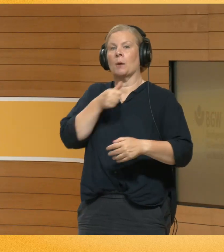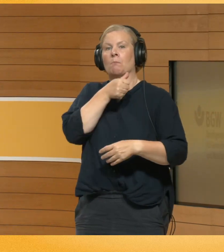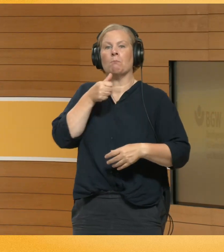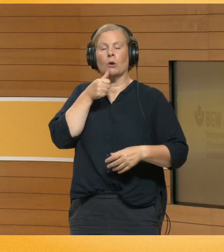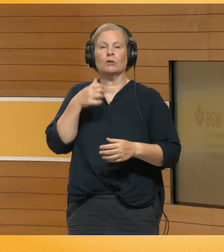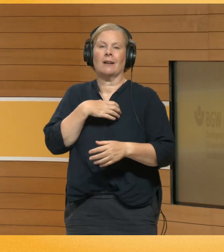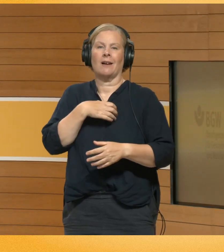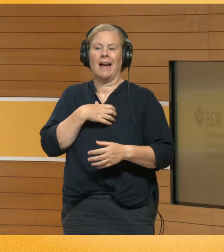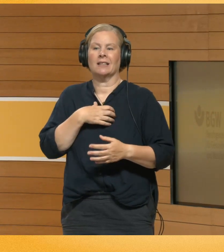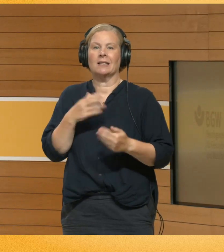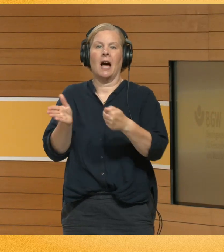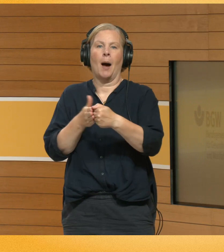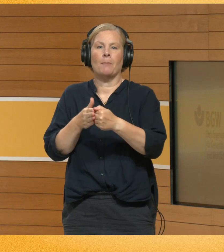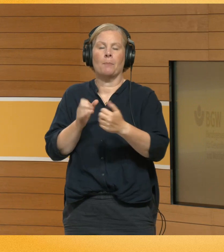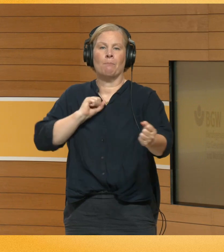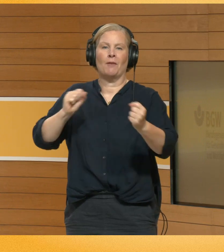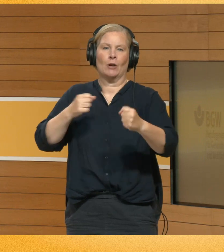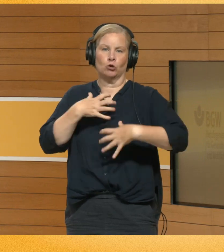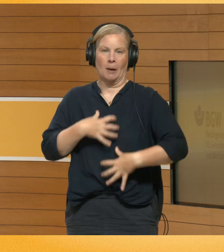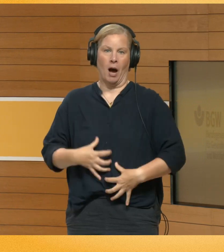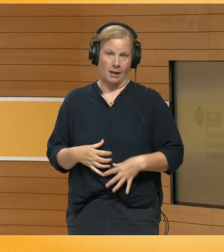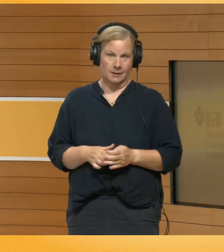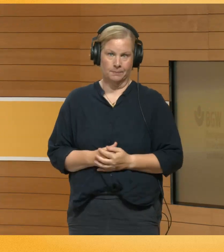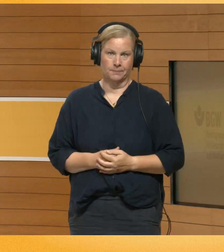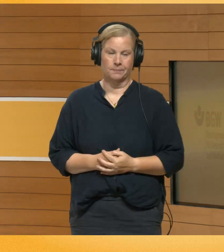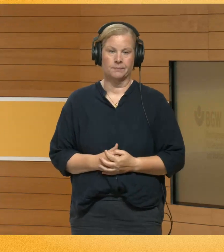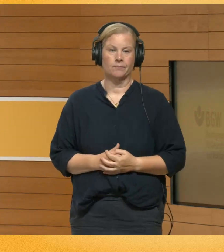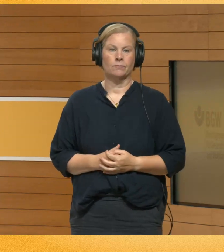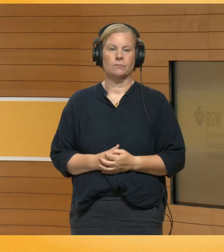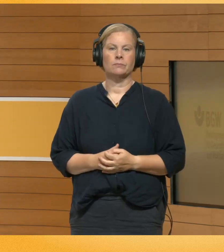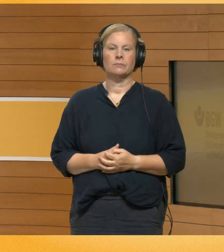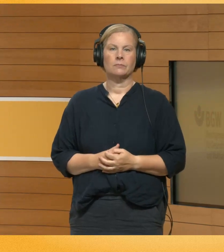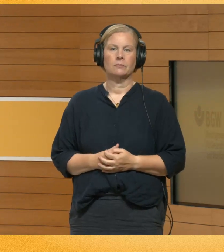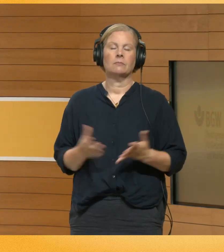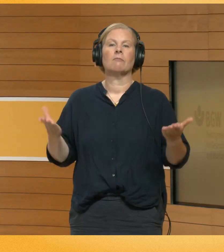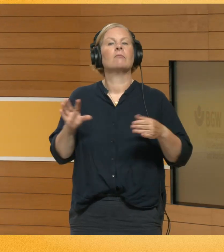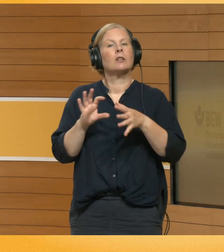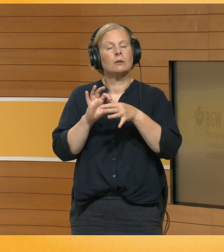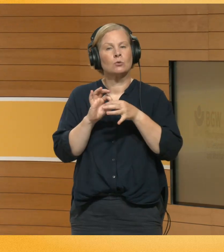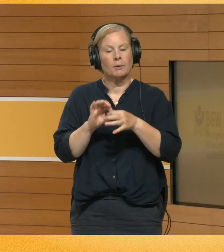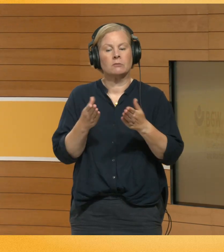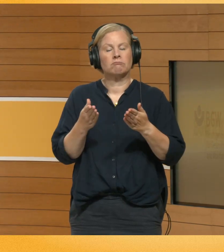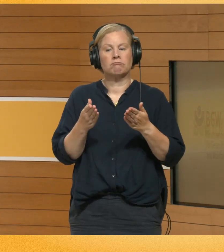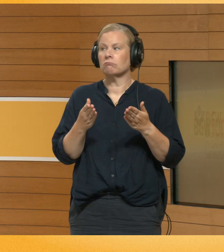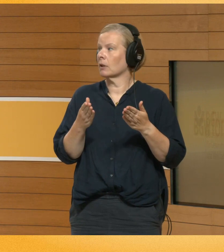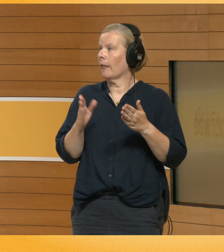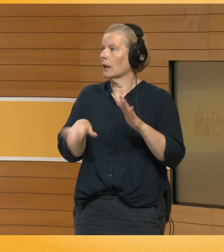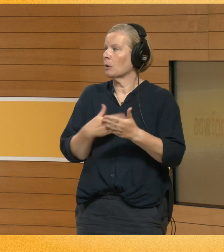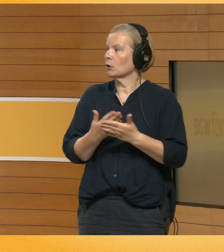ergonomics, occupational diseases of the musculoskeletal system.